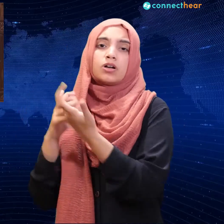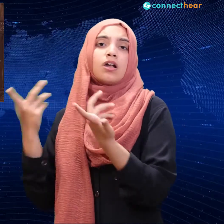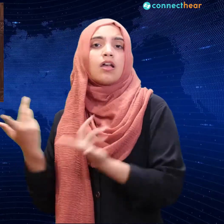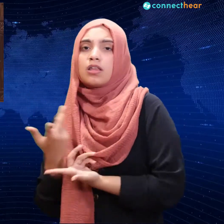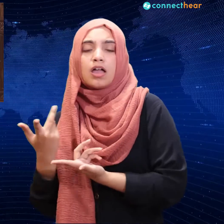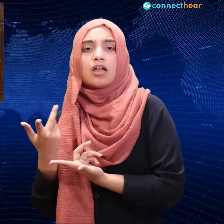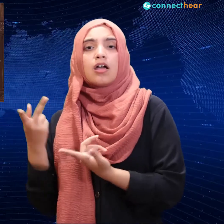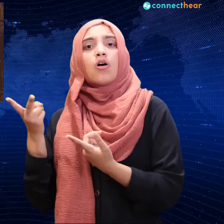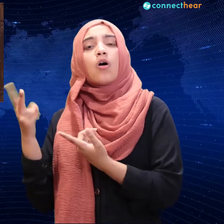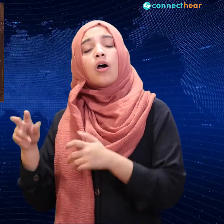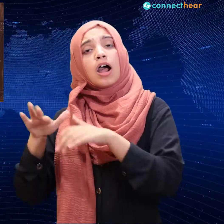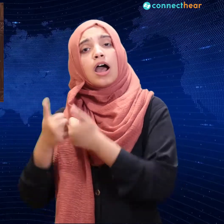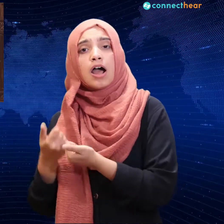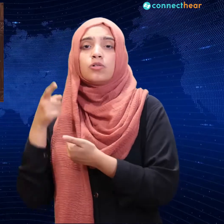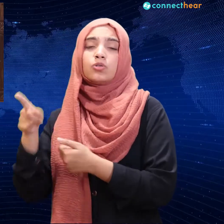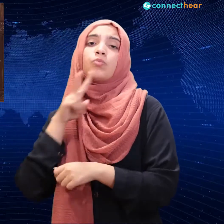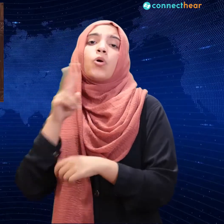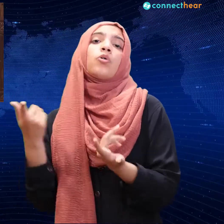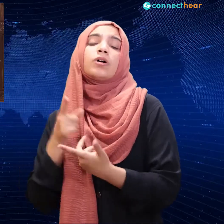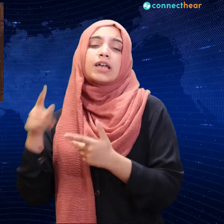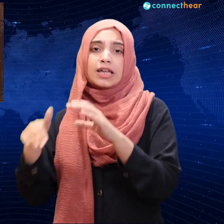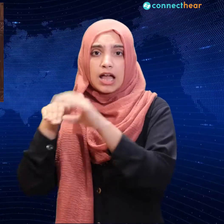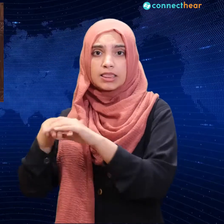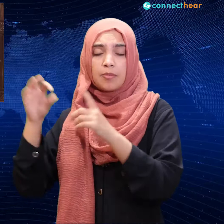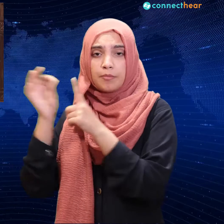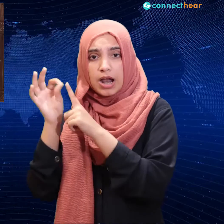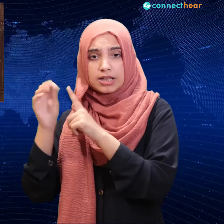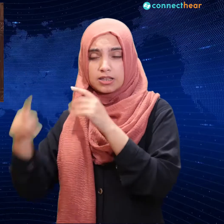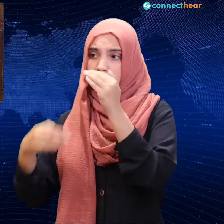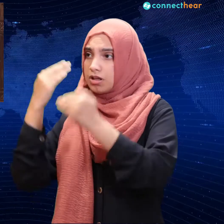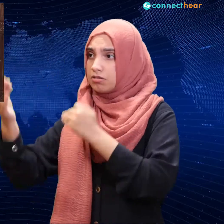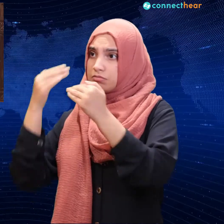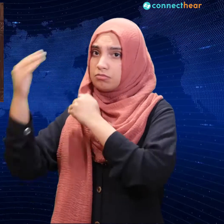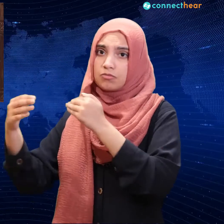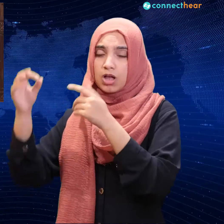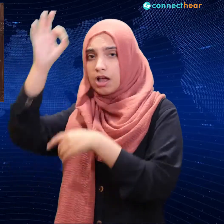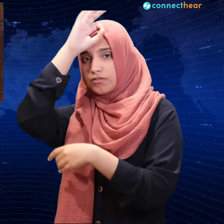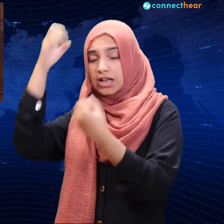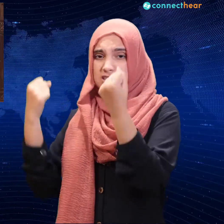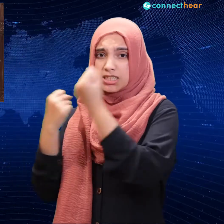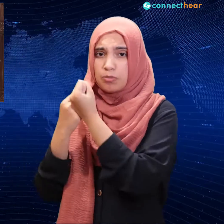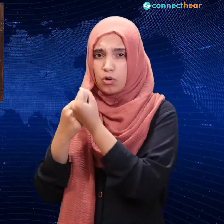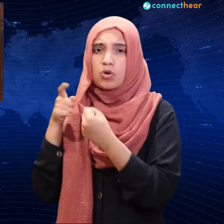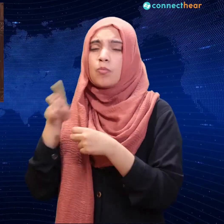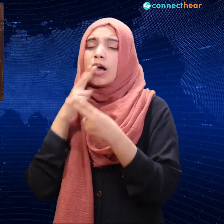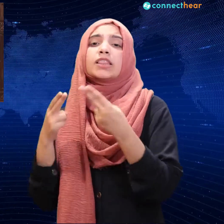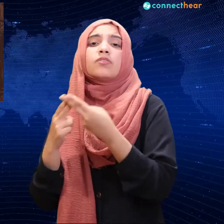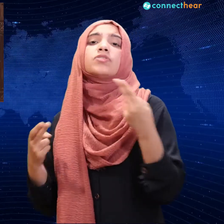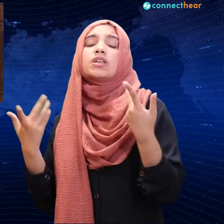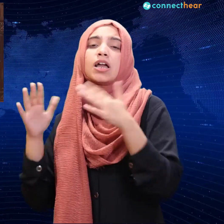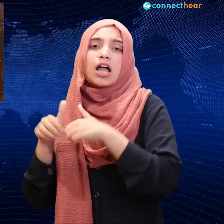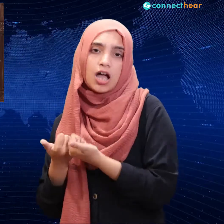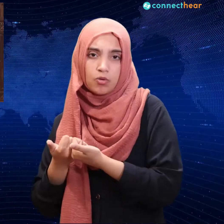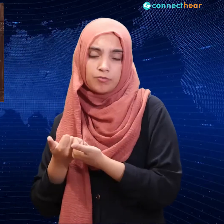Because your critics suggest that a, quote, "victory for Pakistan in Afghanistan," which is what many say is